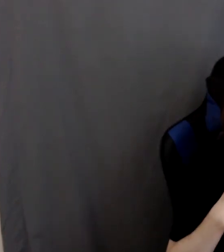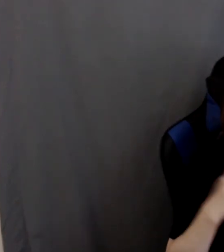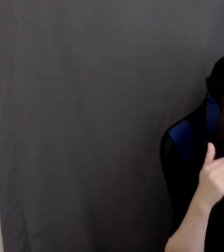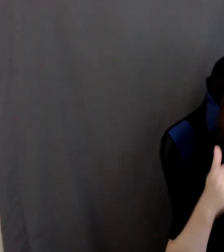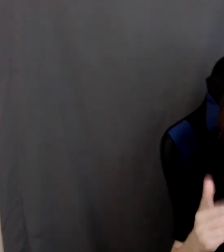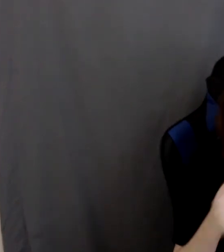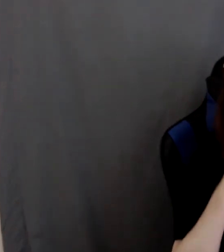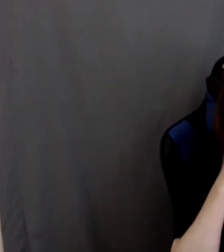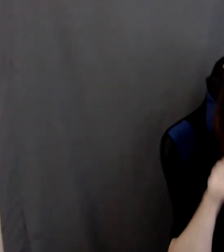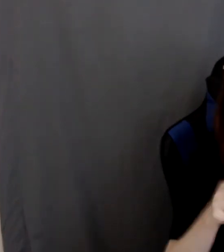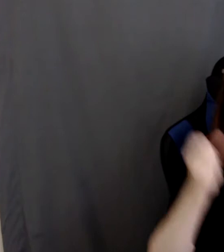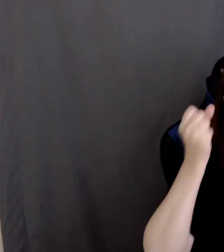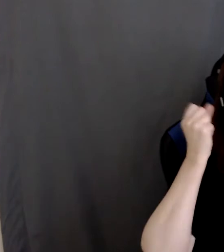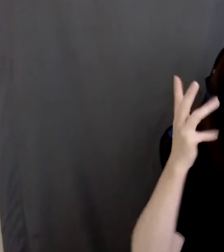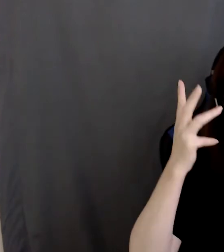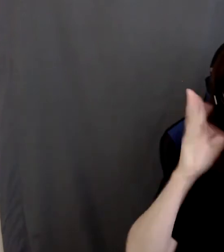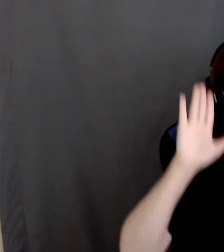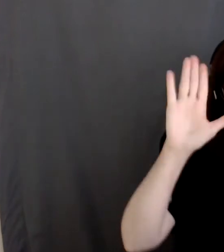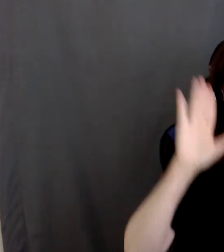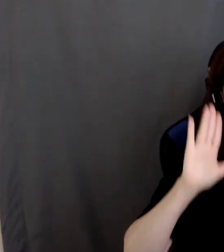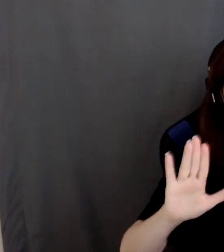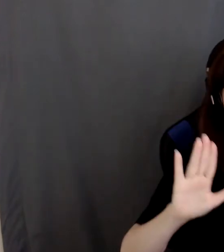because there's so much great